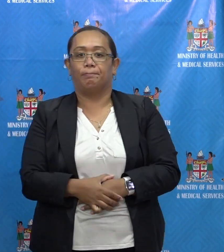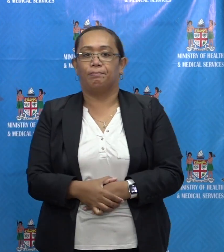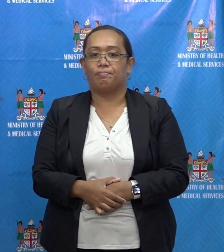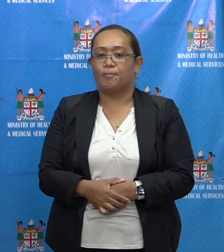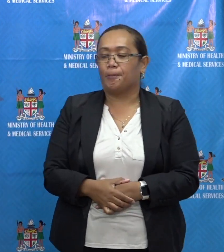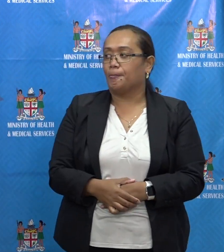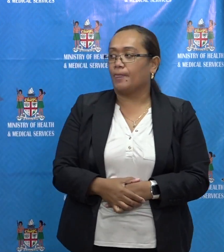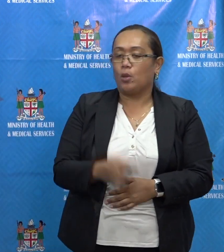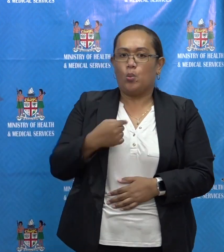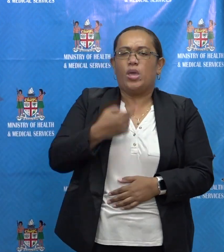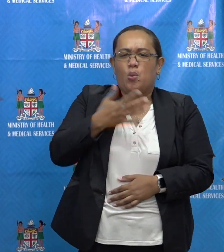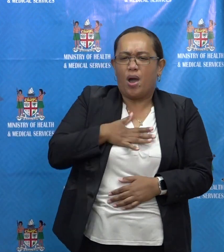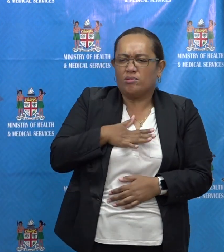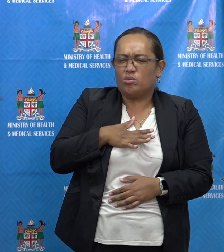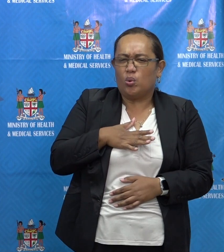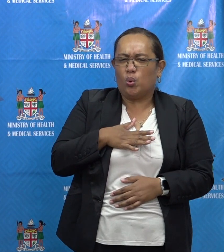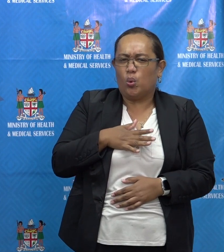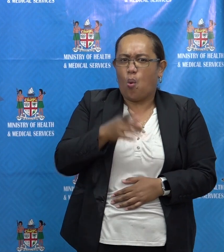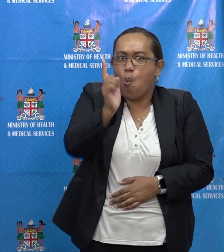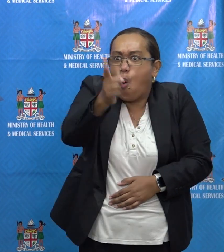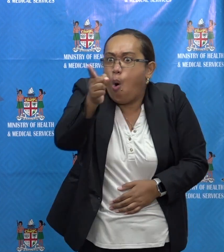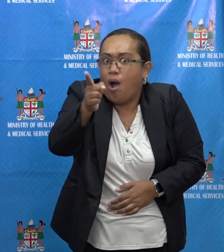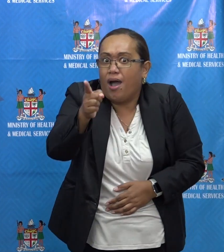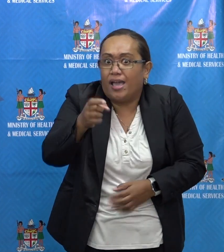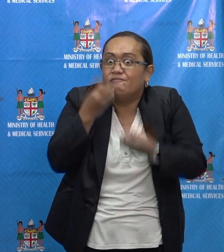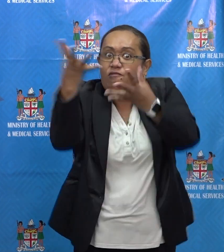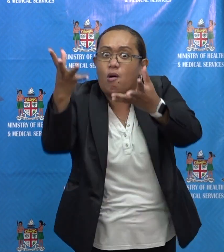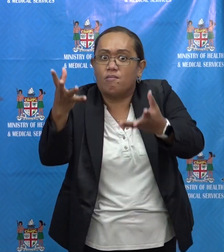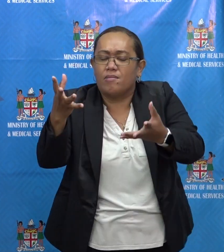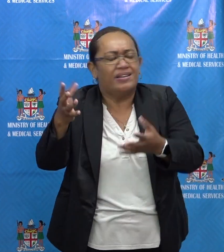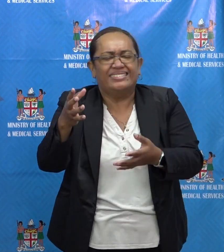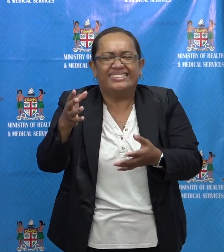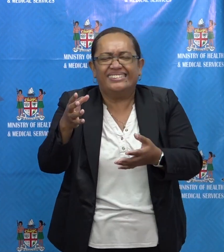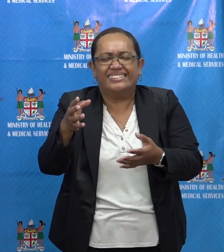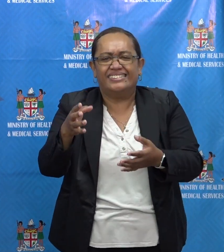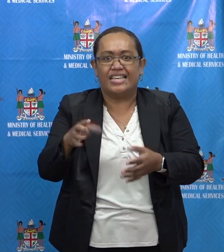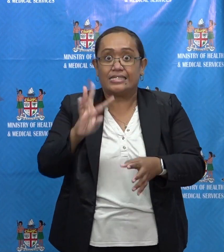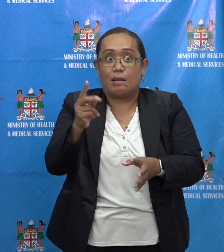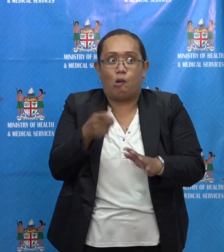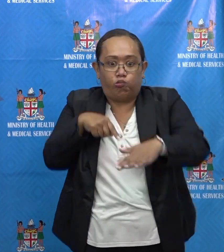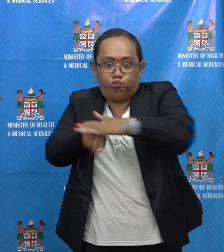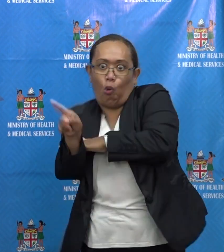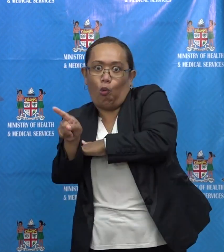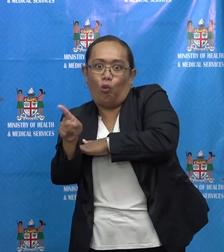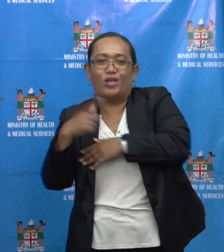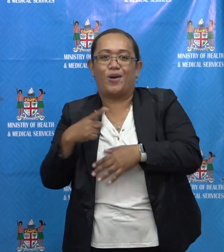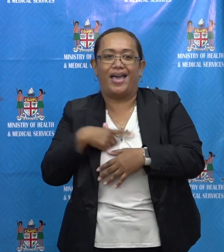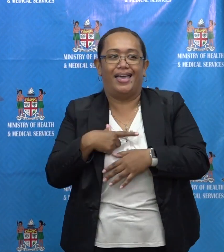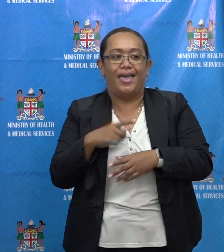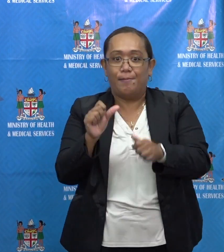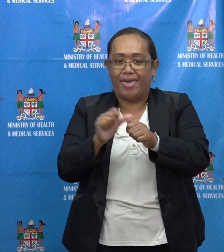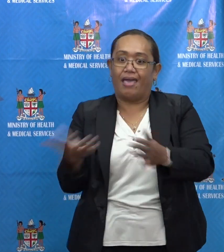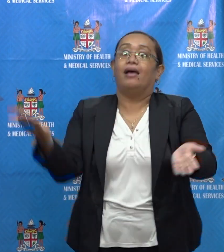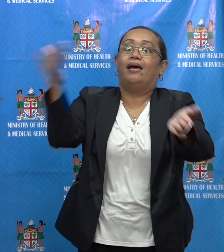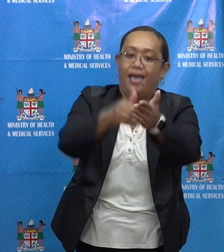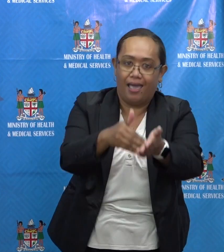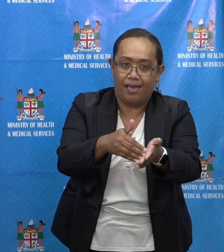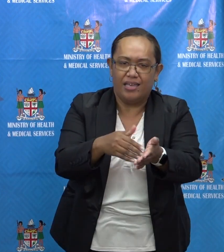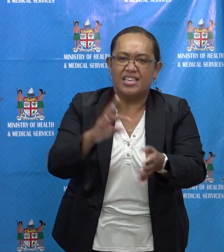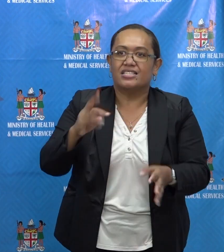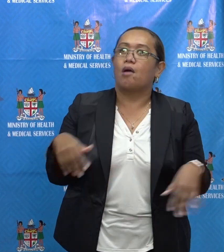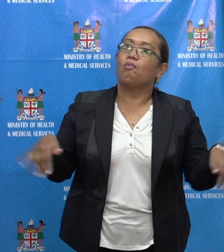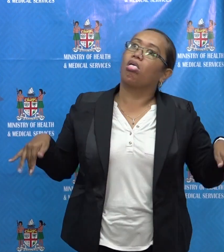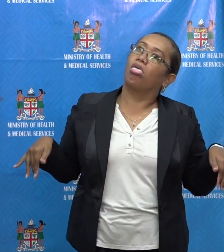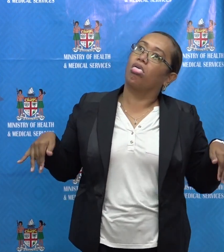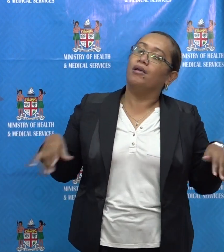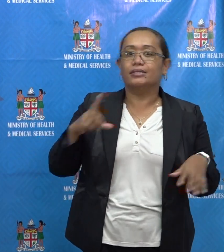that we are coming in advance, it's sometimes difficult. It has its advantages and its disadvantages. Some stay and wait to be screened,